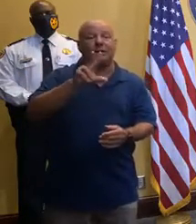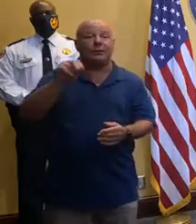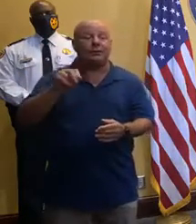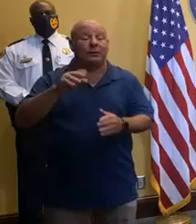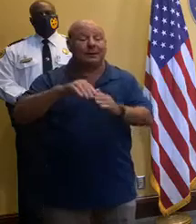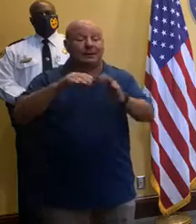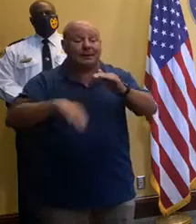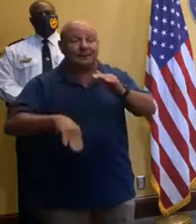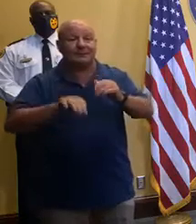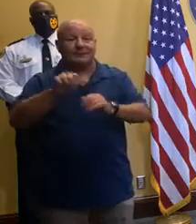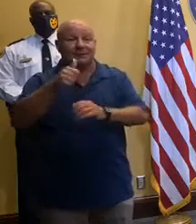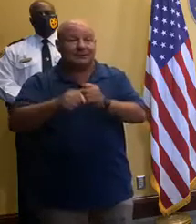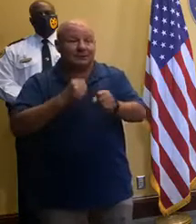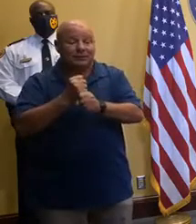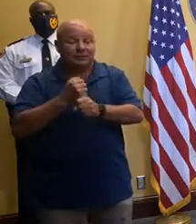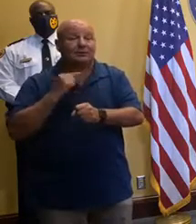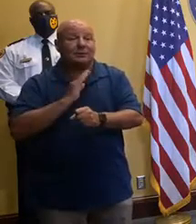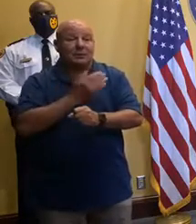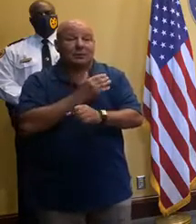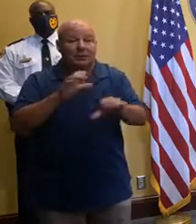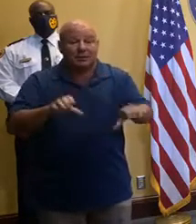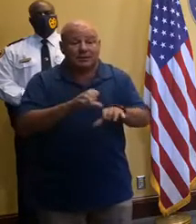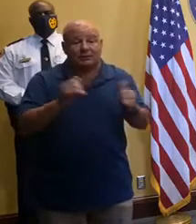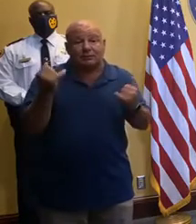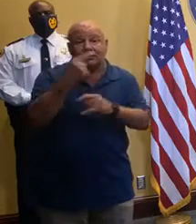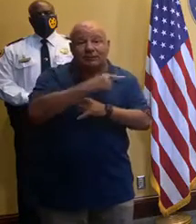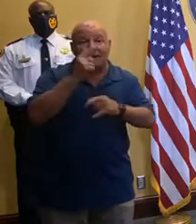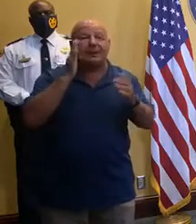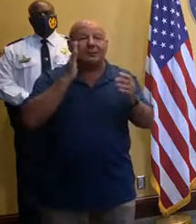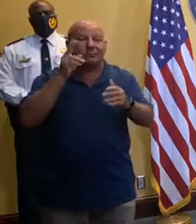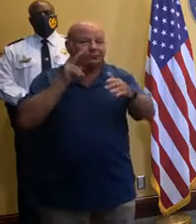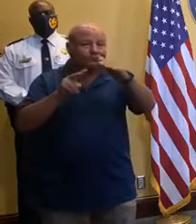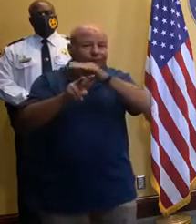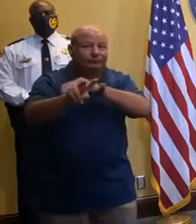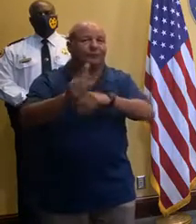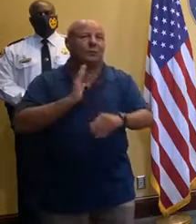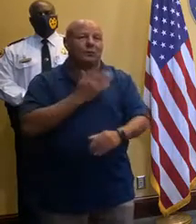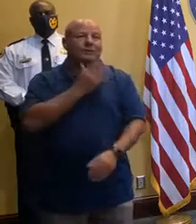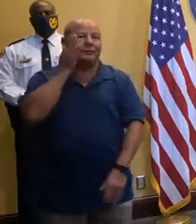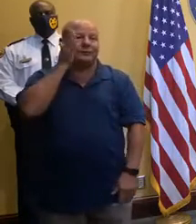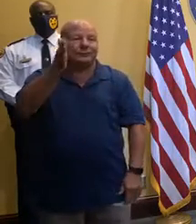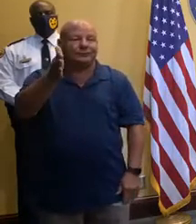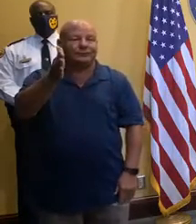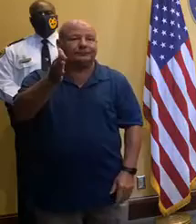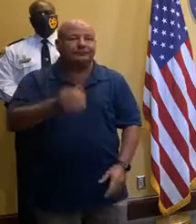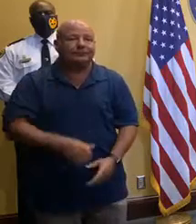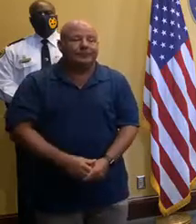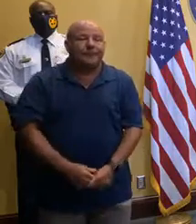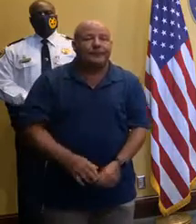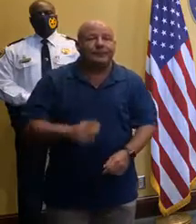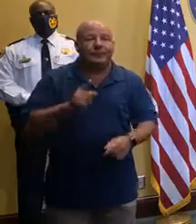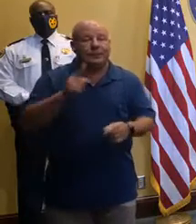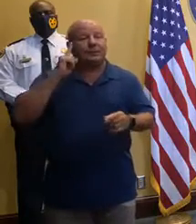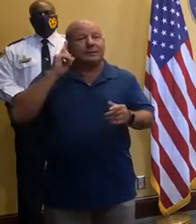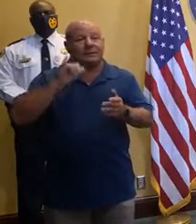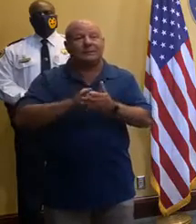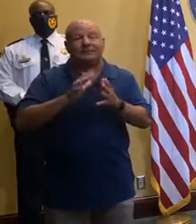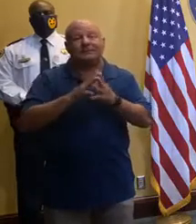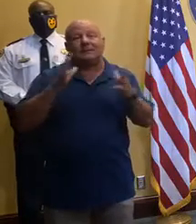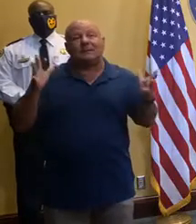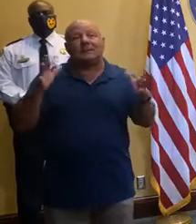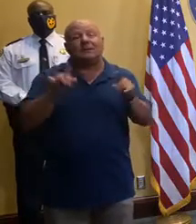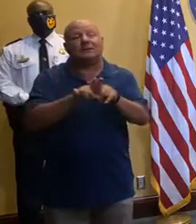now. Our actions today will ultimately dictate where we are in the future. And you've been hearing that a lot as I talk about